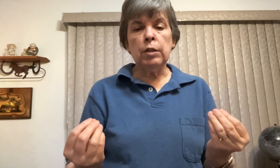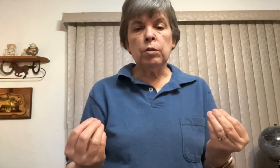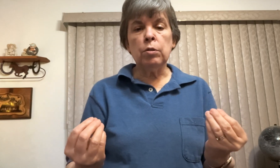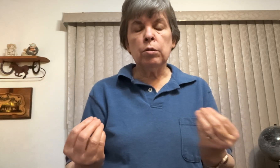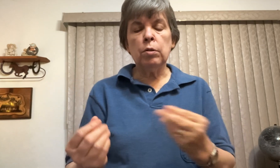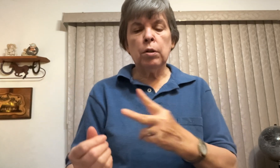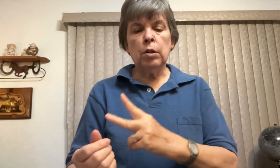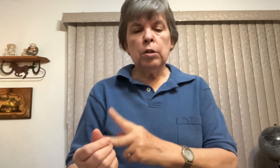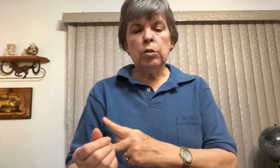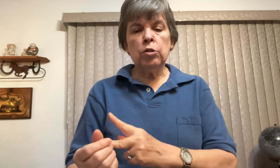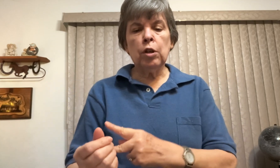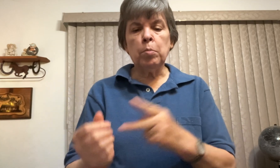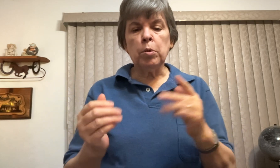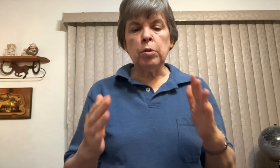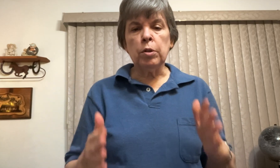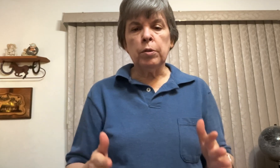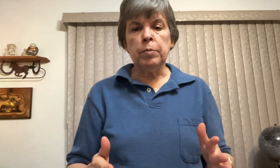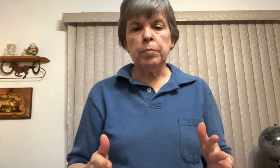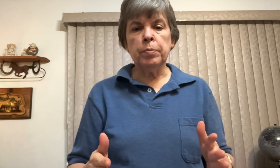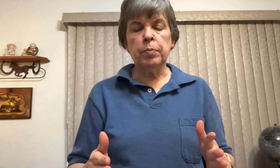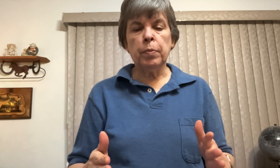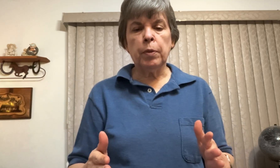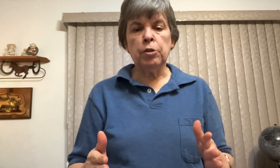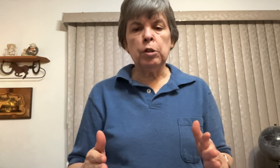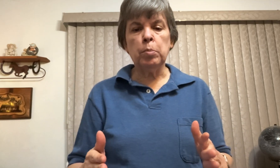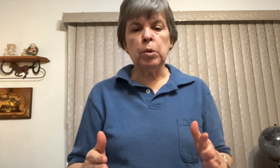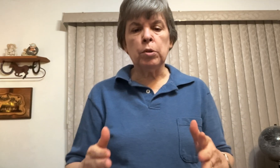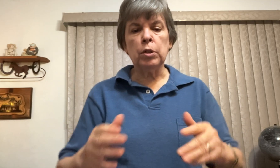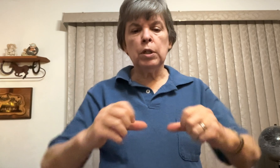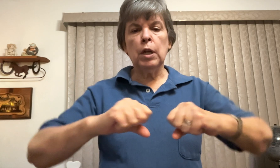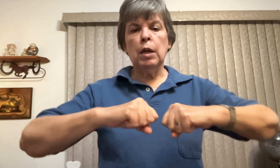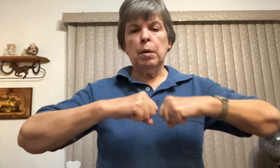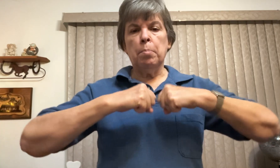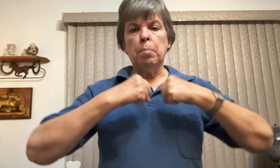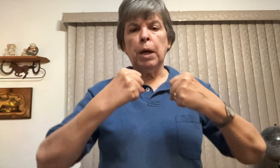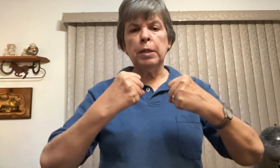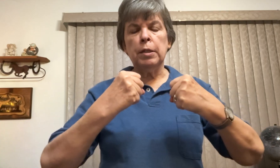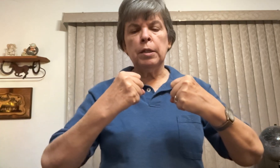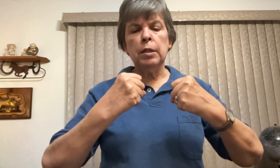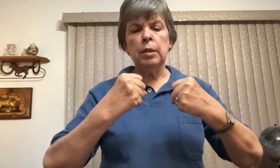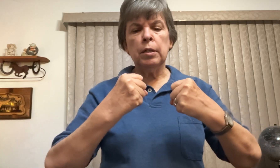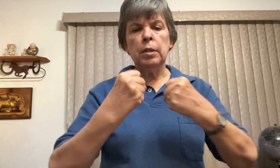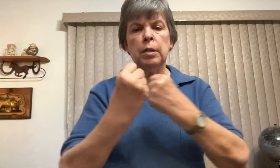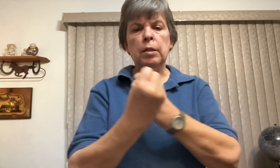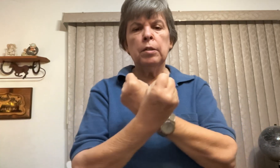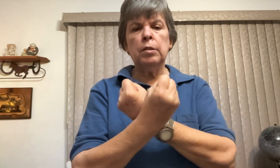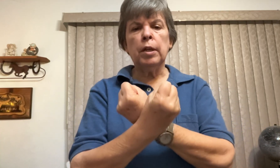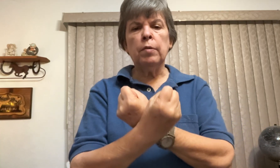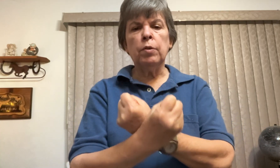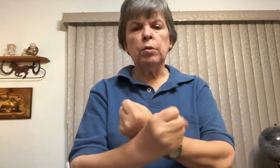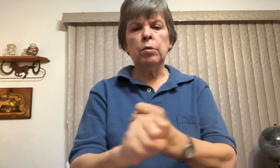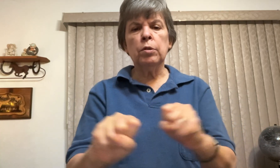tender shepherd, sheep person. Mighty savior,